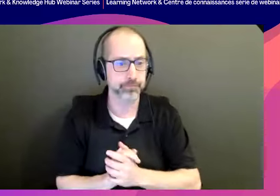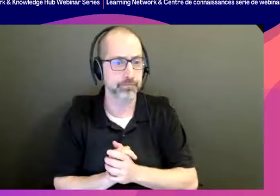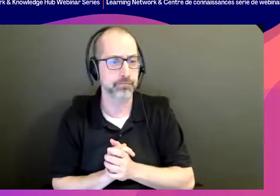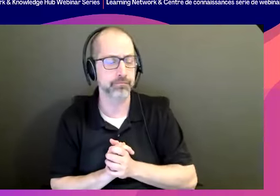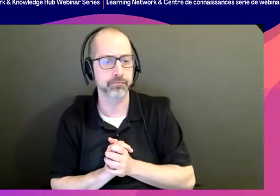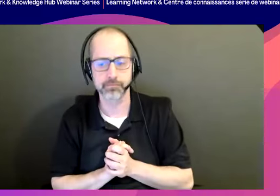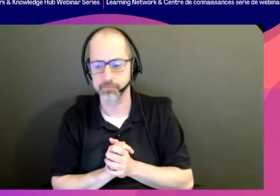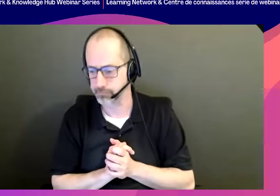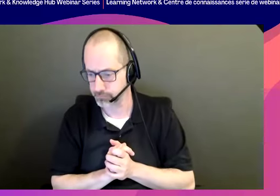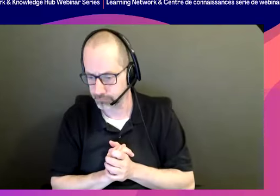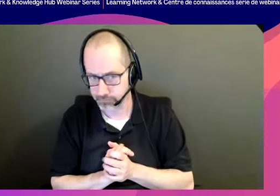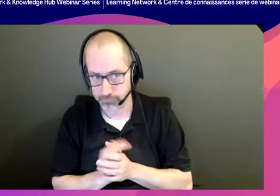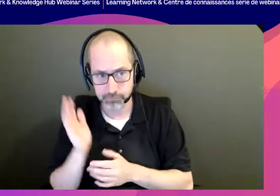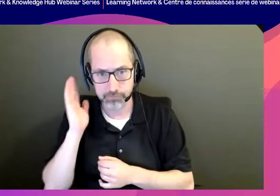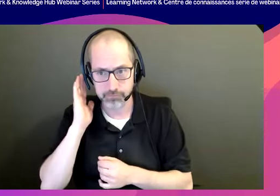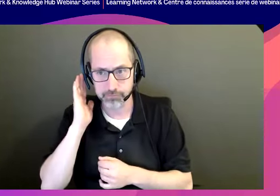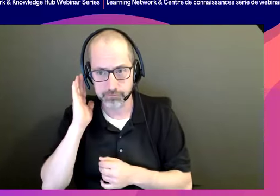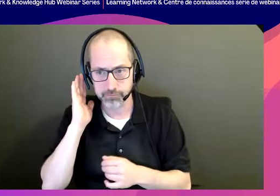Sorry.